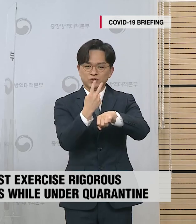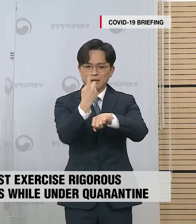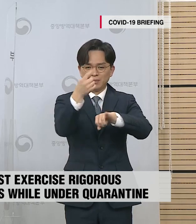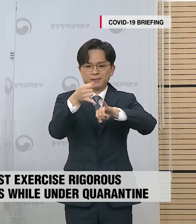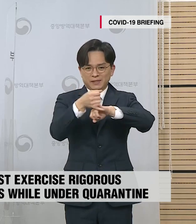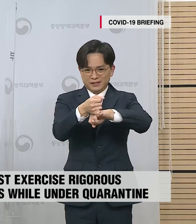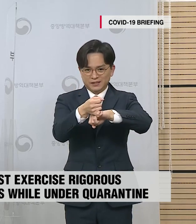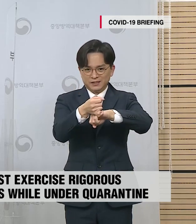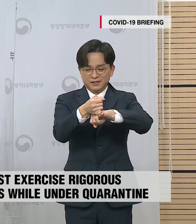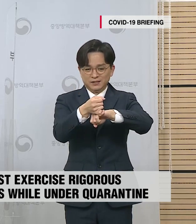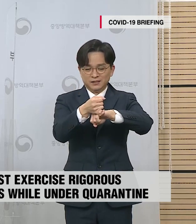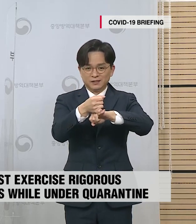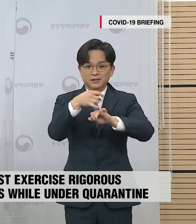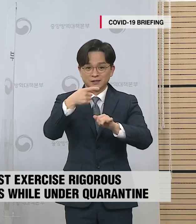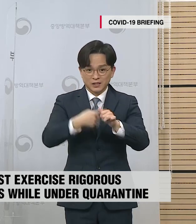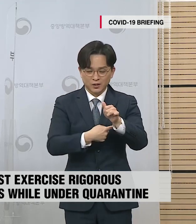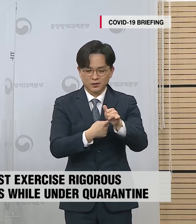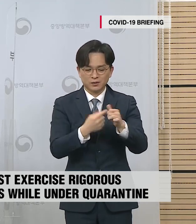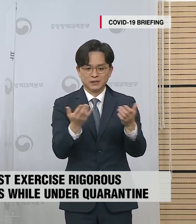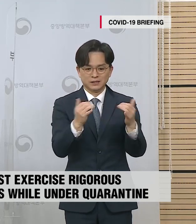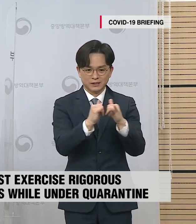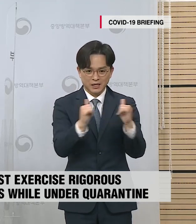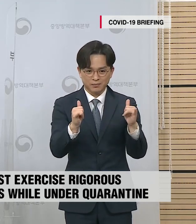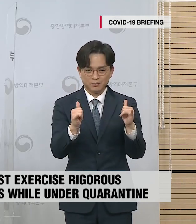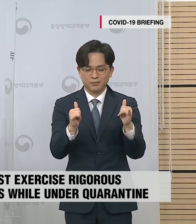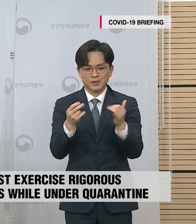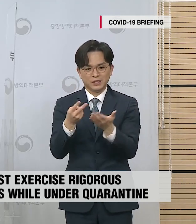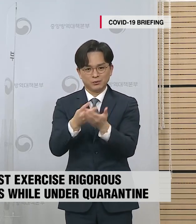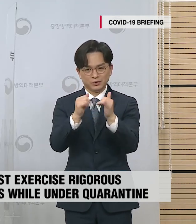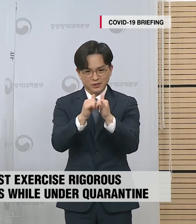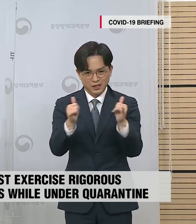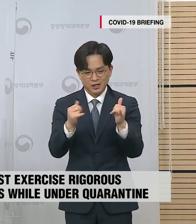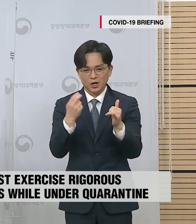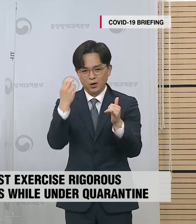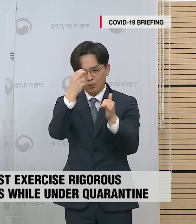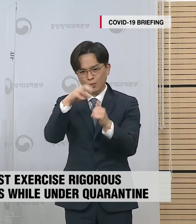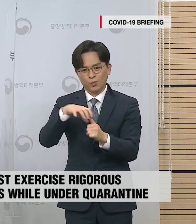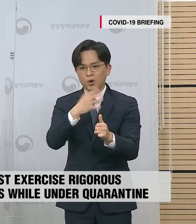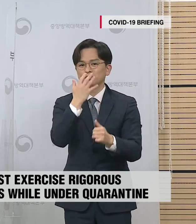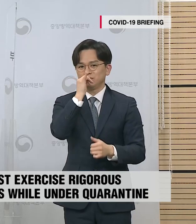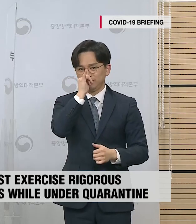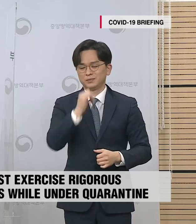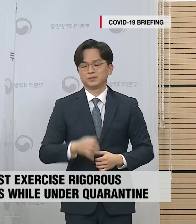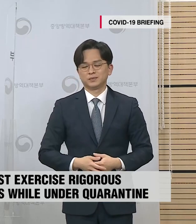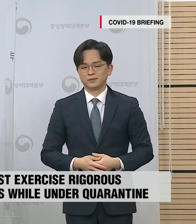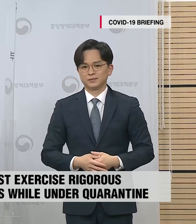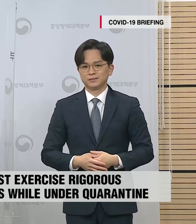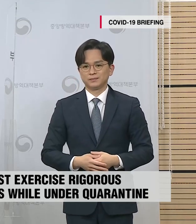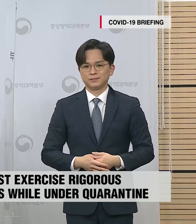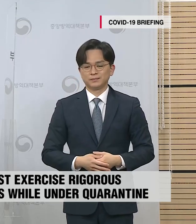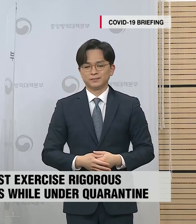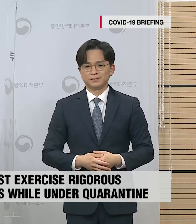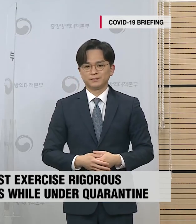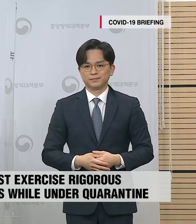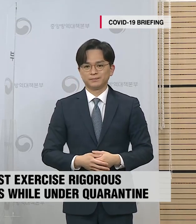area on a regular basis as well, in order to protect the users and the staff members.